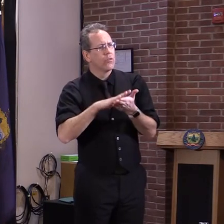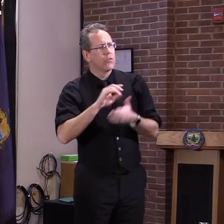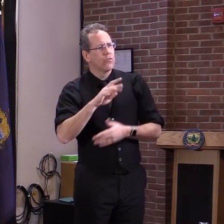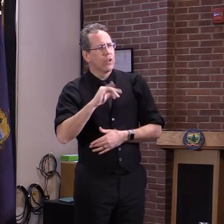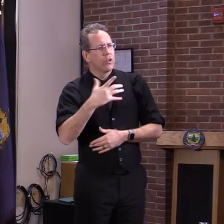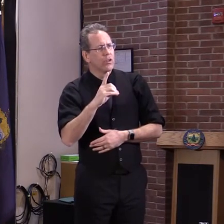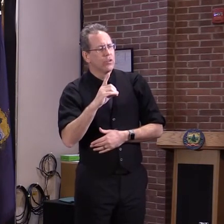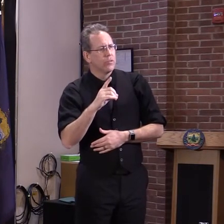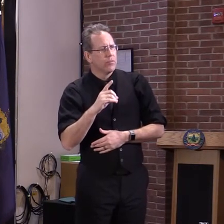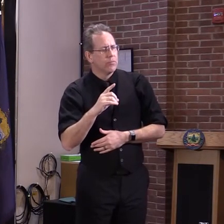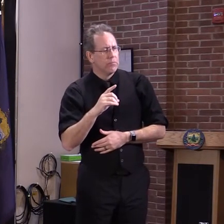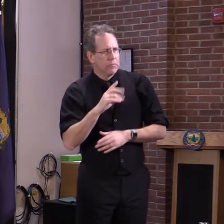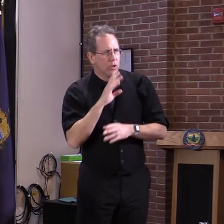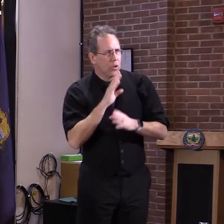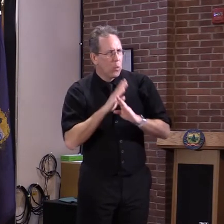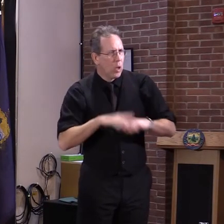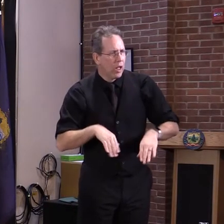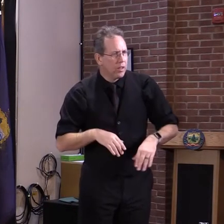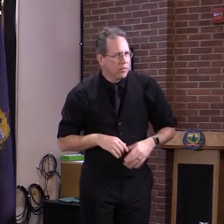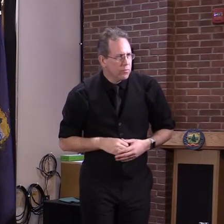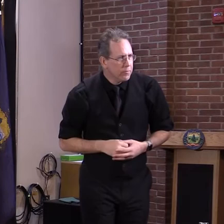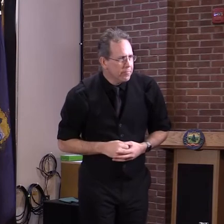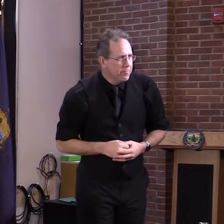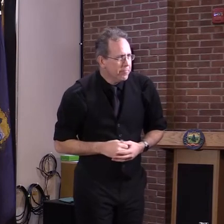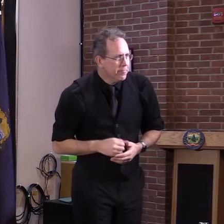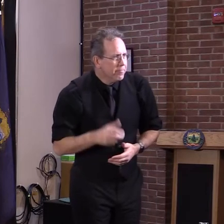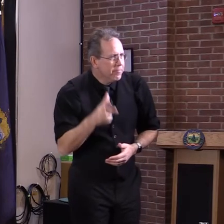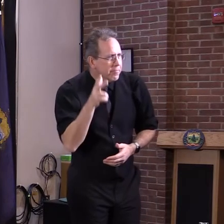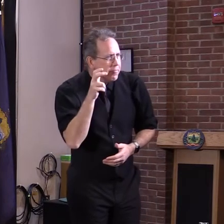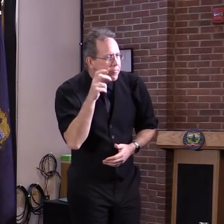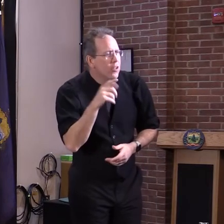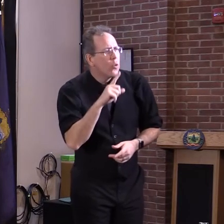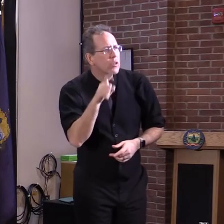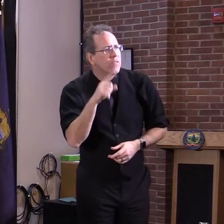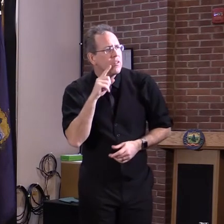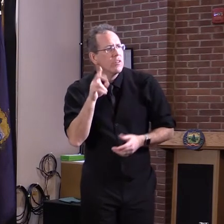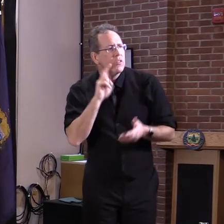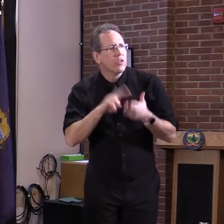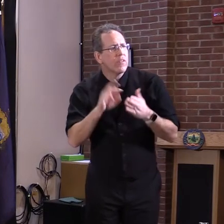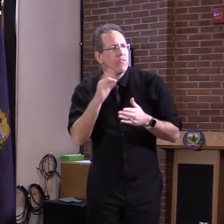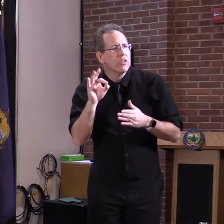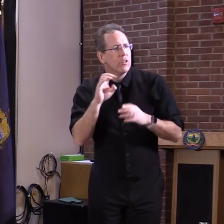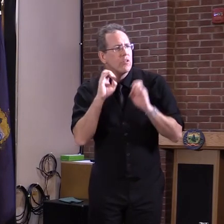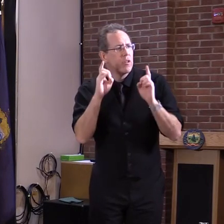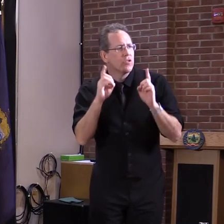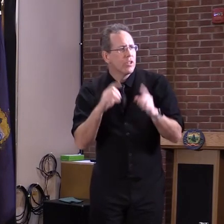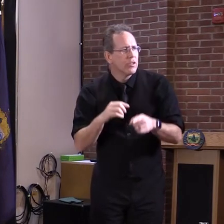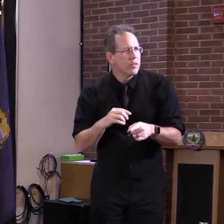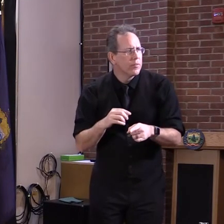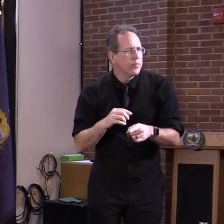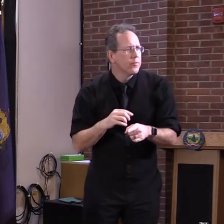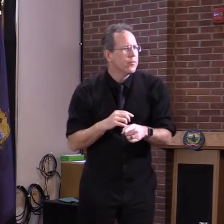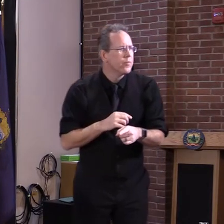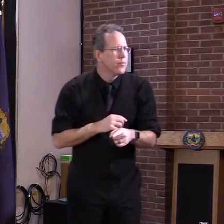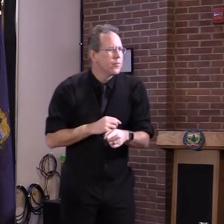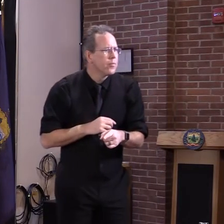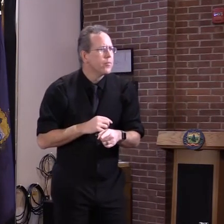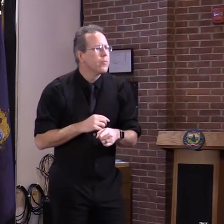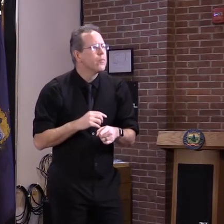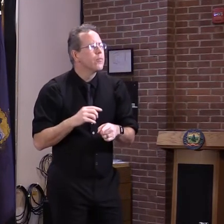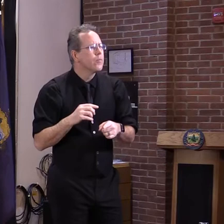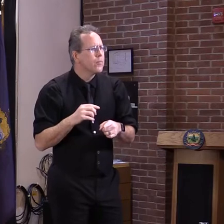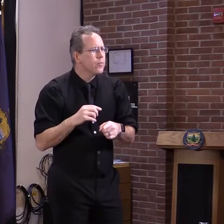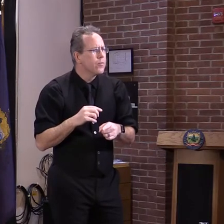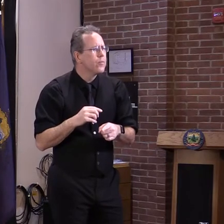Yes, thank you. Good afternoon. For Secretary French, how's adoption of test at home proceeding across the state?